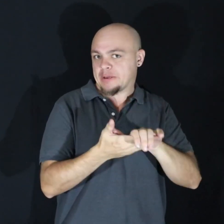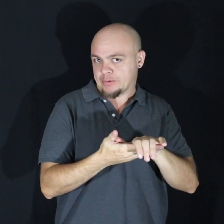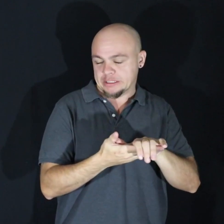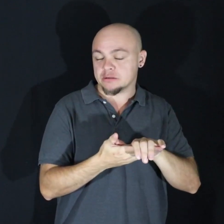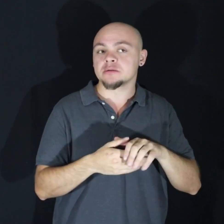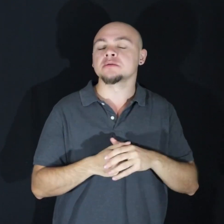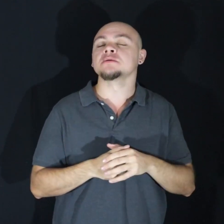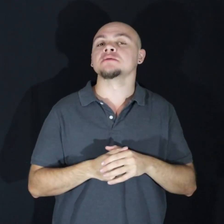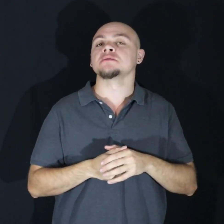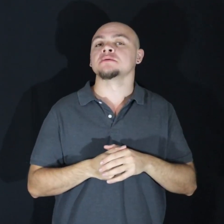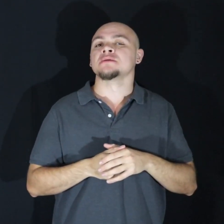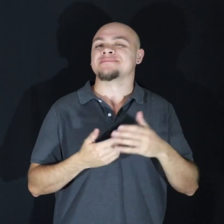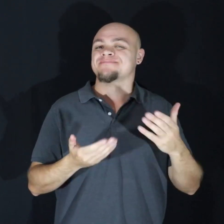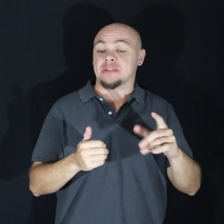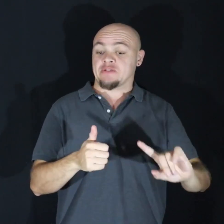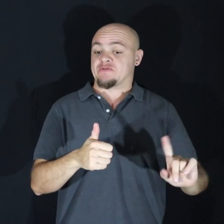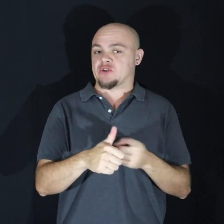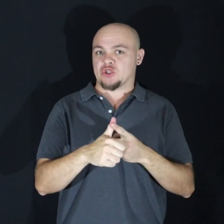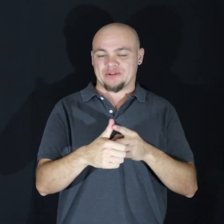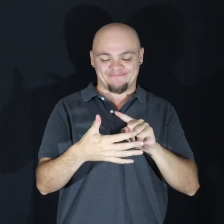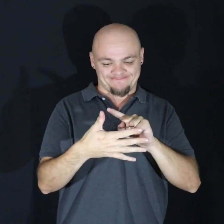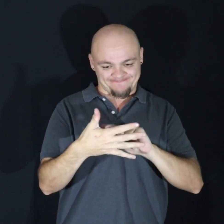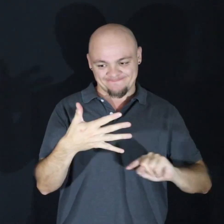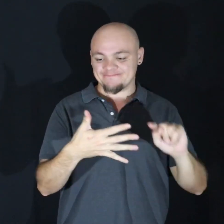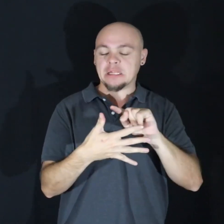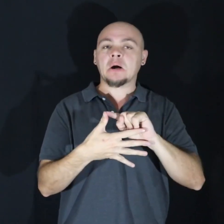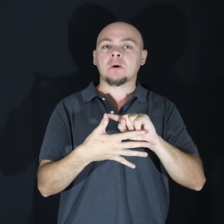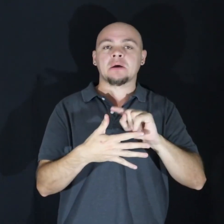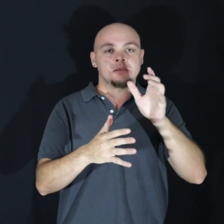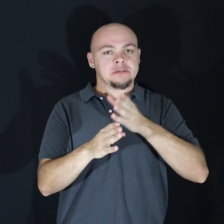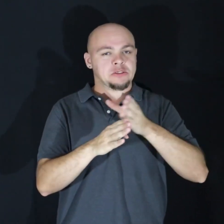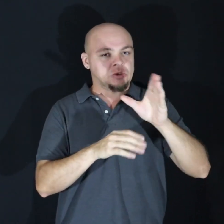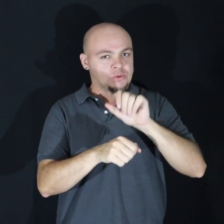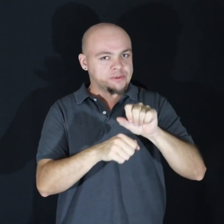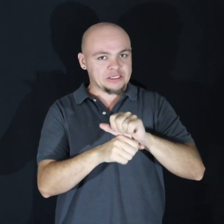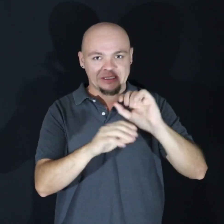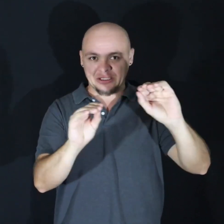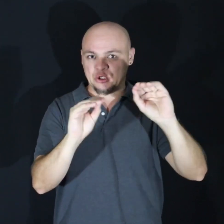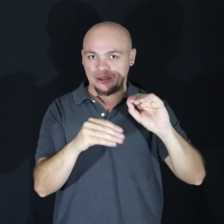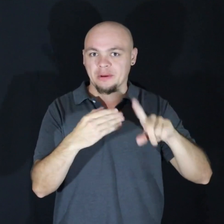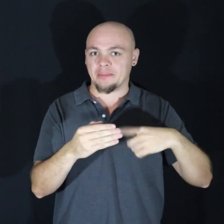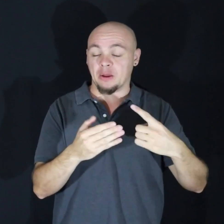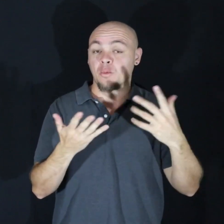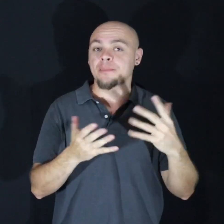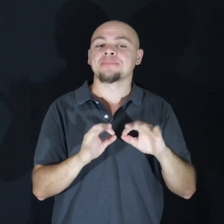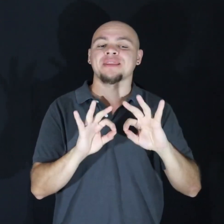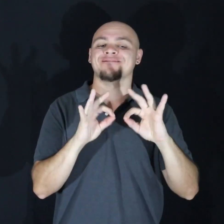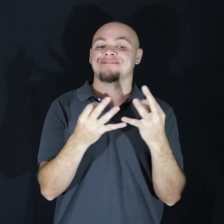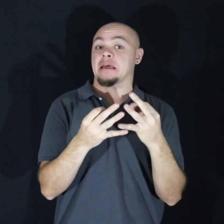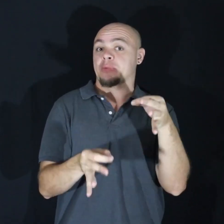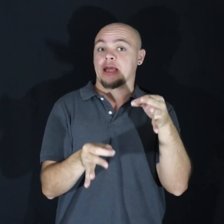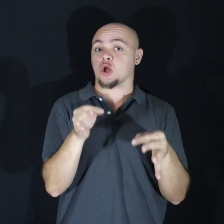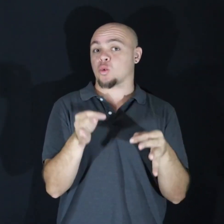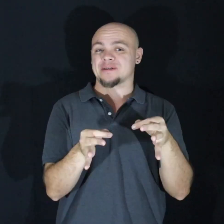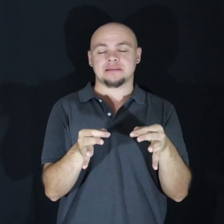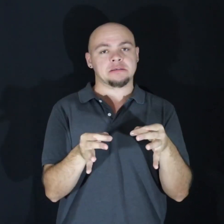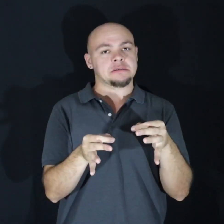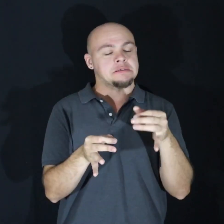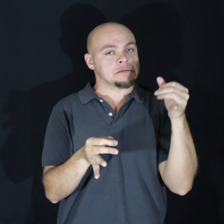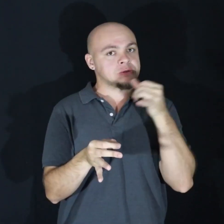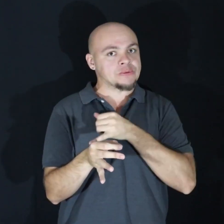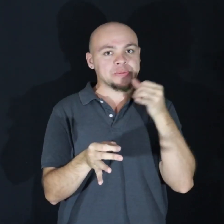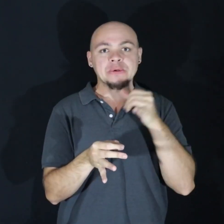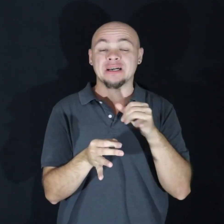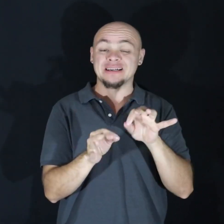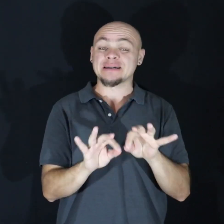to the first and most significant thing that my career has taught me about fatherhood. Family court is one of the critical places